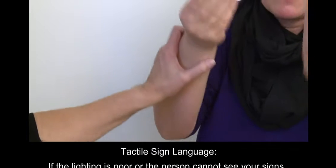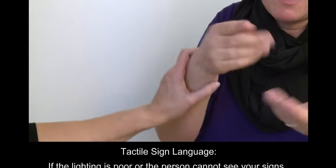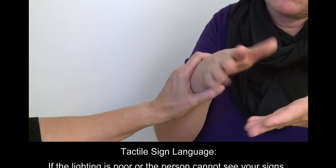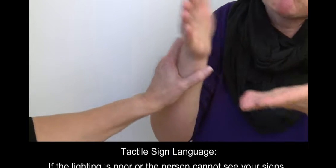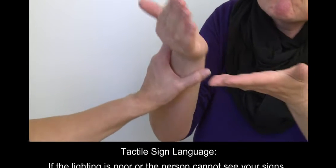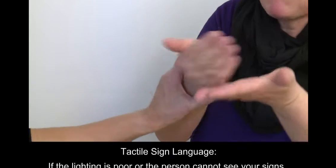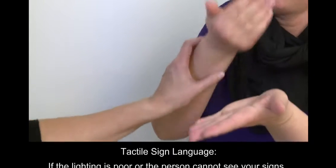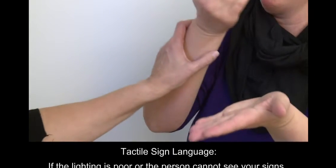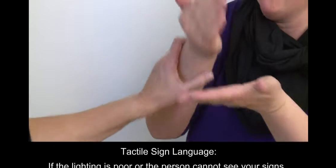tracking.